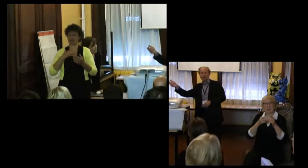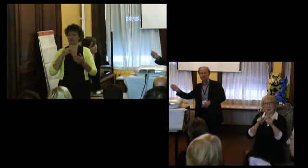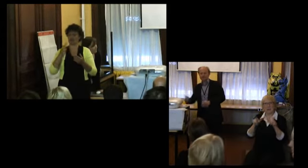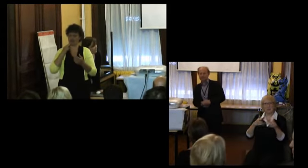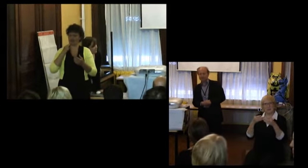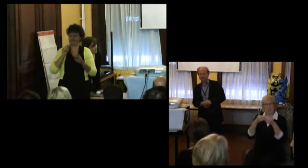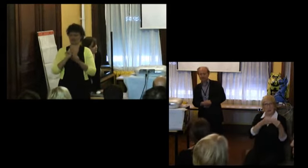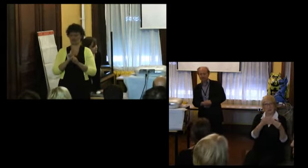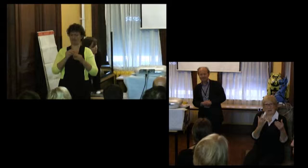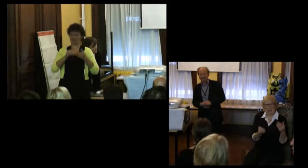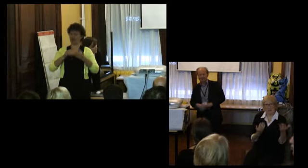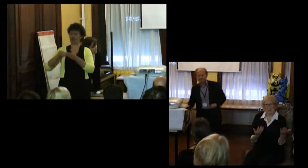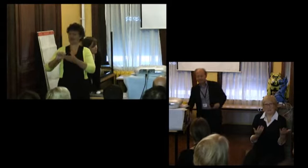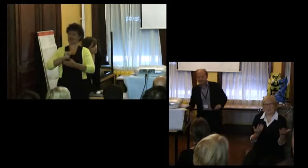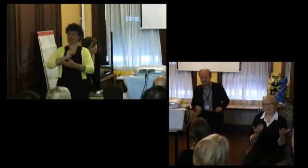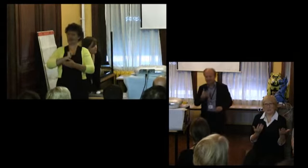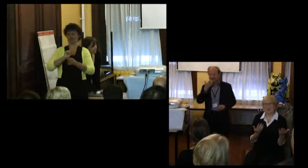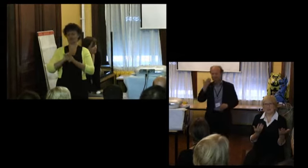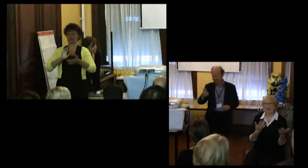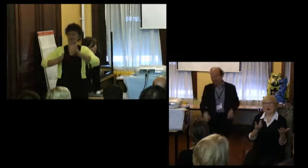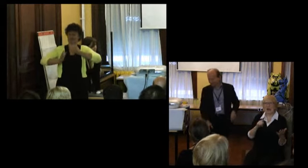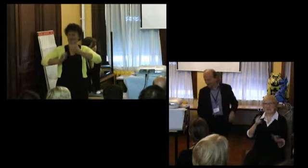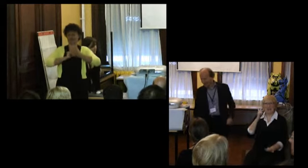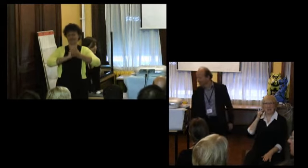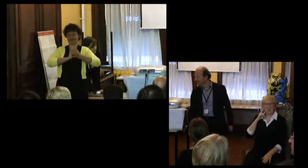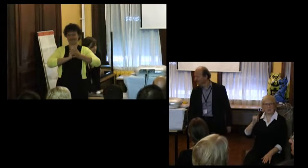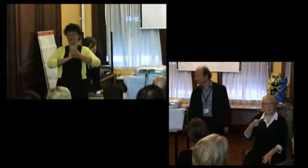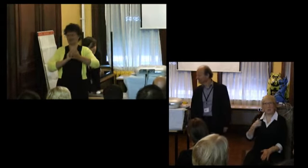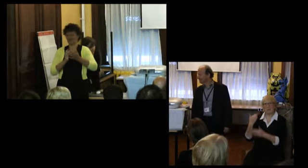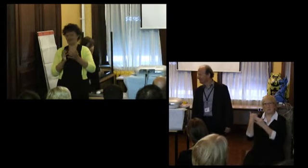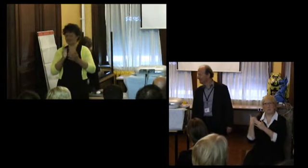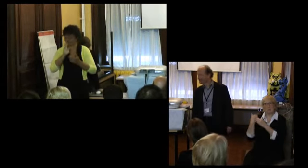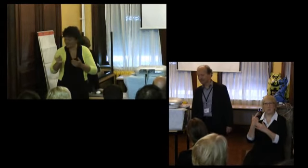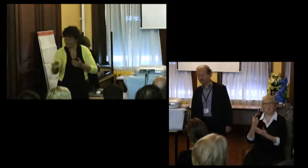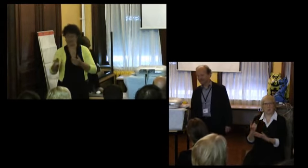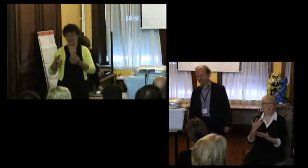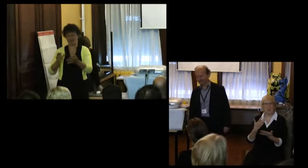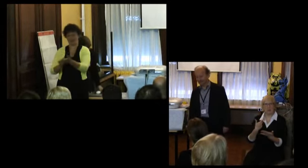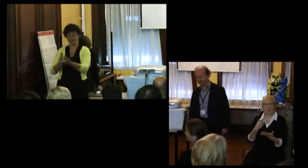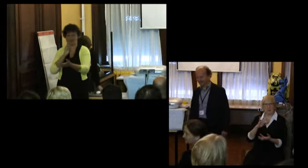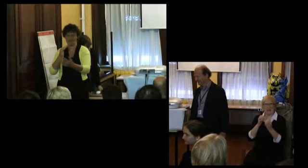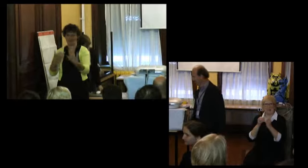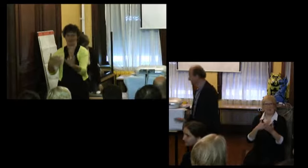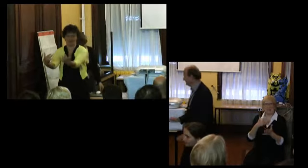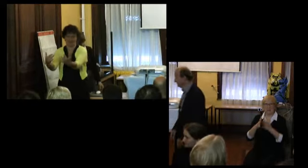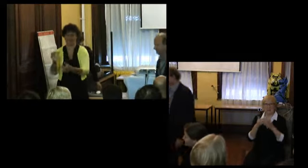and our hearing people were responsible. Thank you very much.